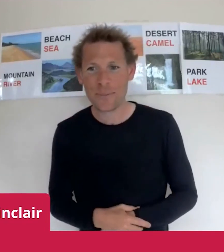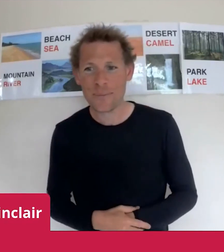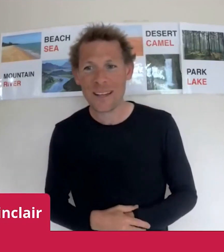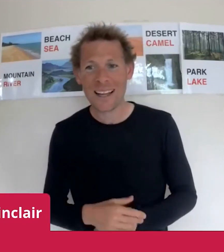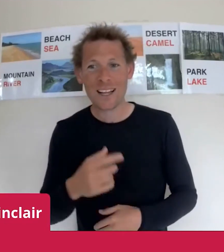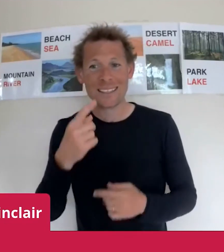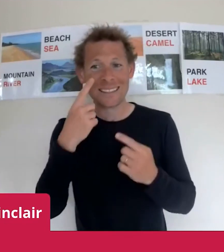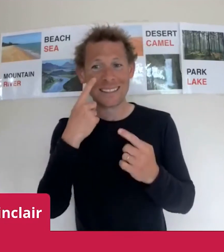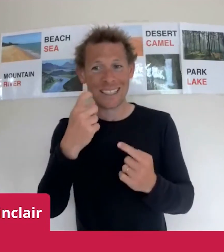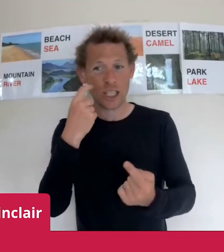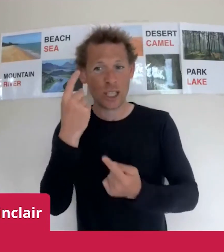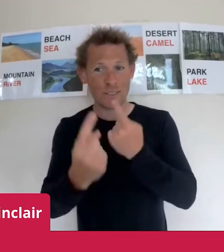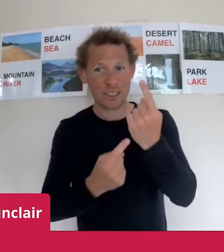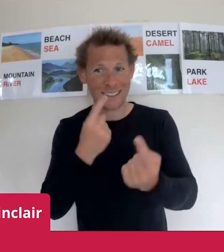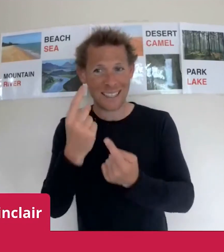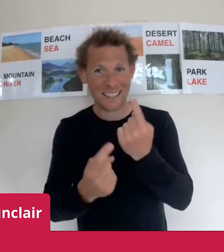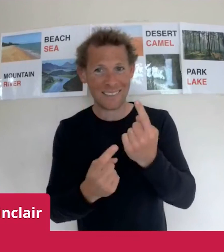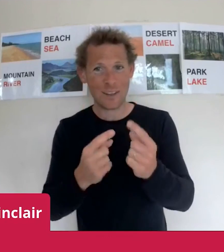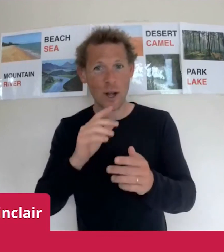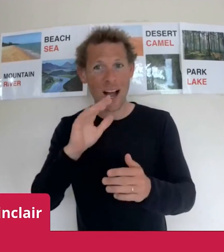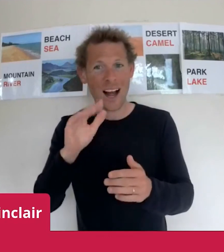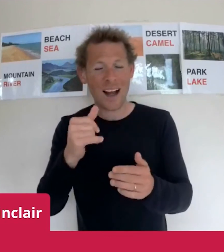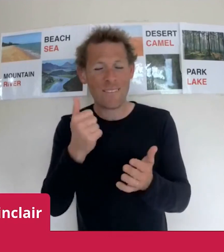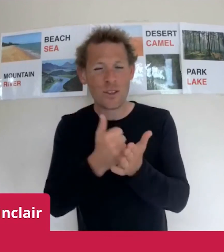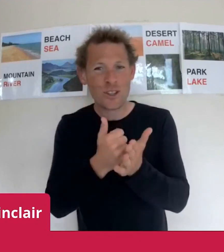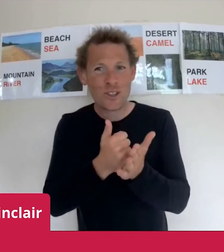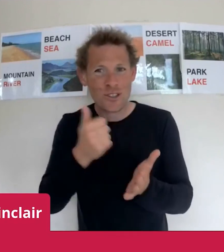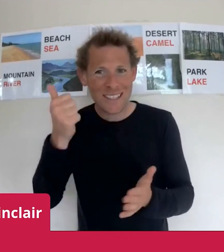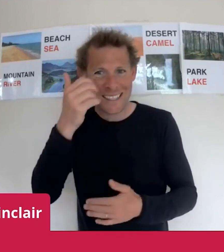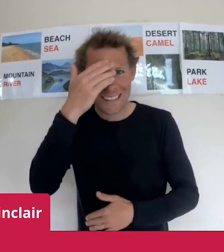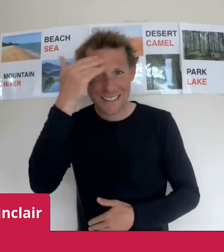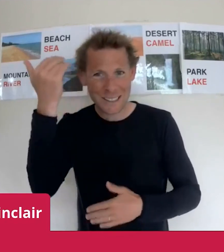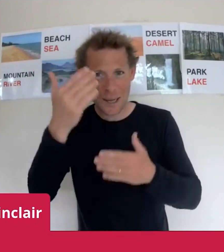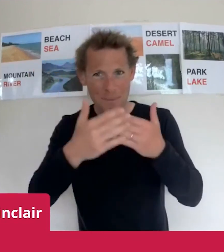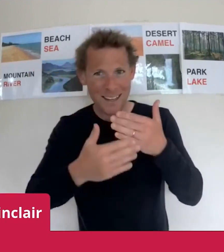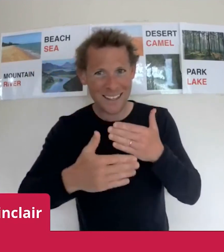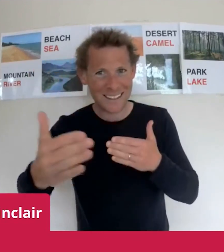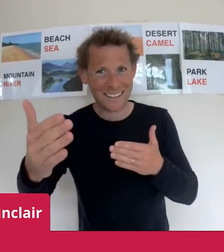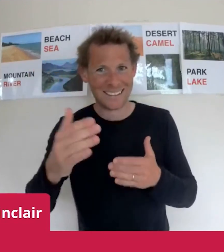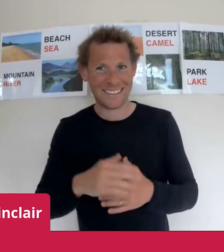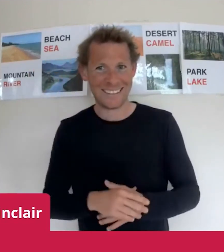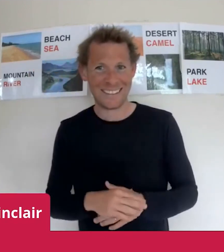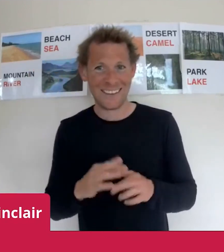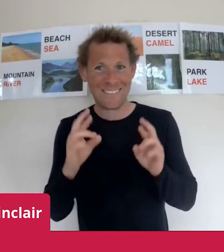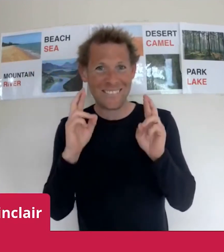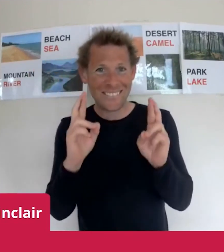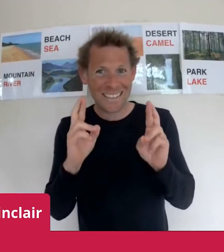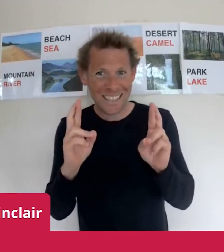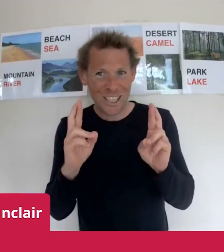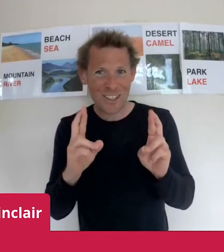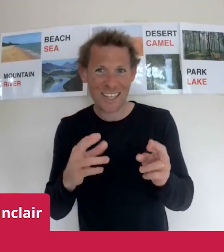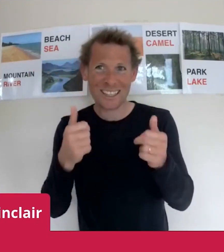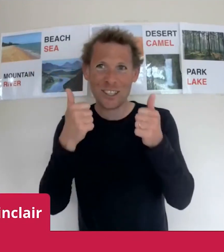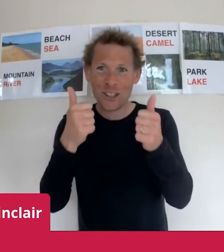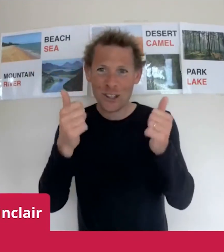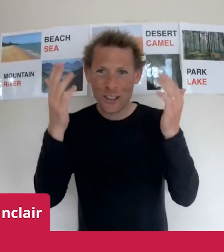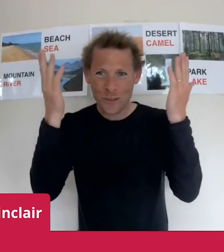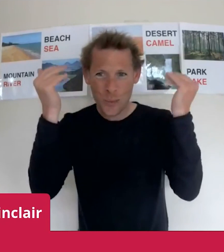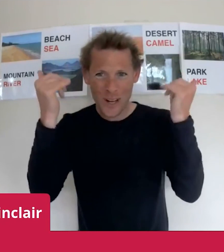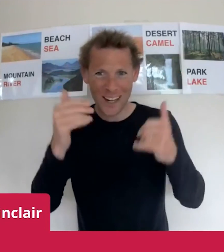So thank you all. Take care, look after yourselves, and have a really great summer. Fingers crossed